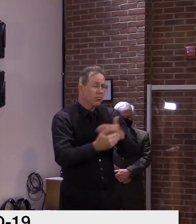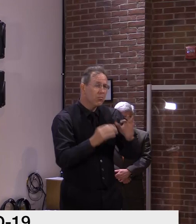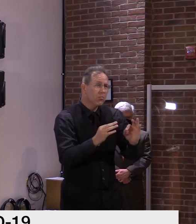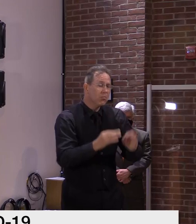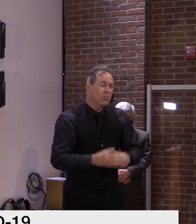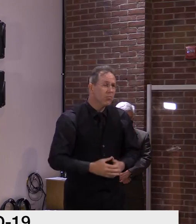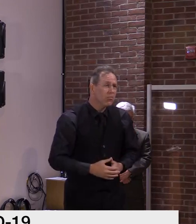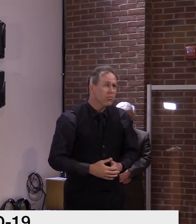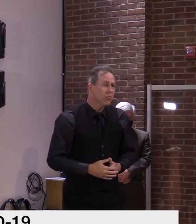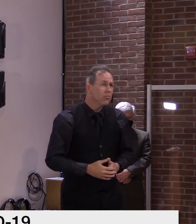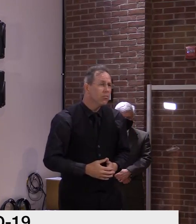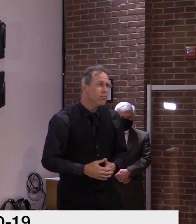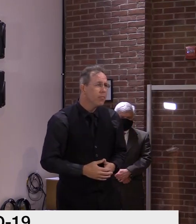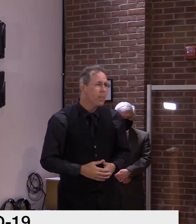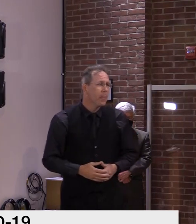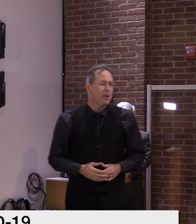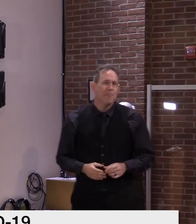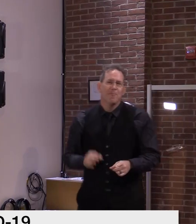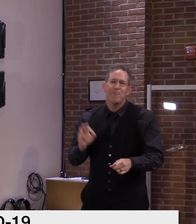Okay, that's it for me. Thank you.